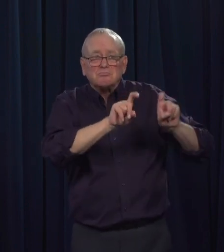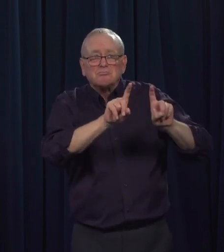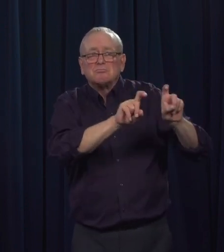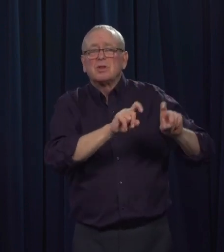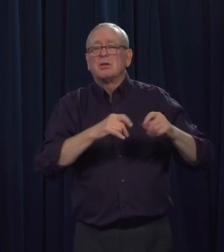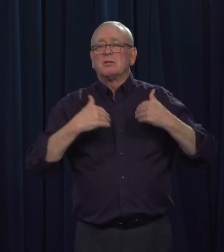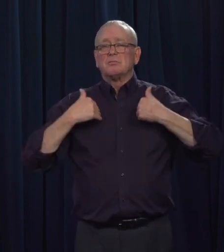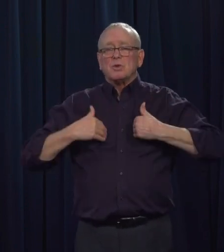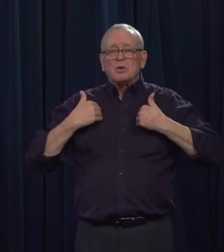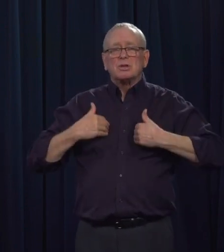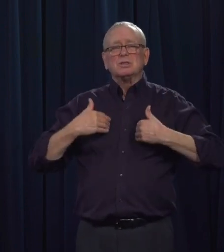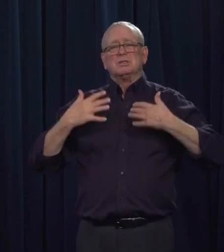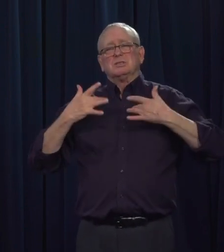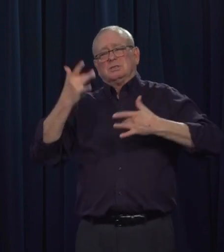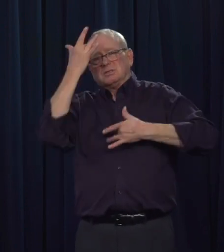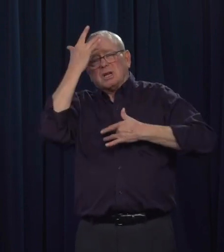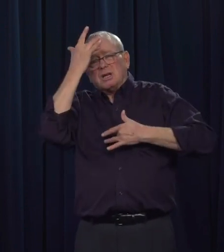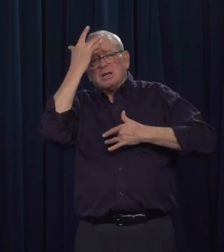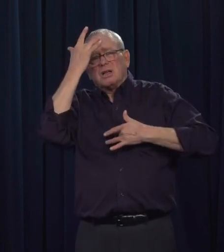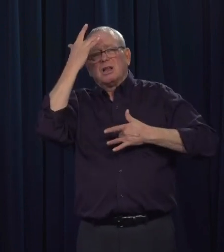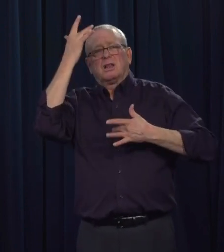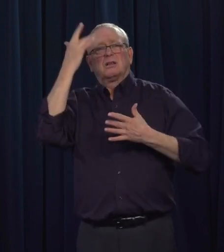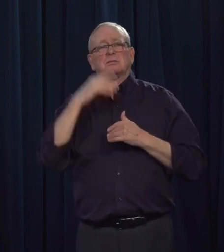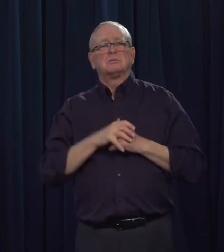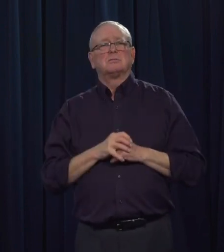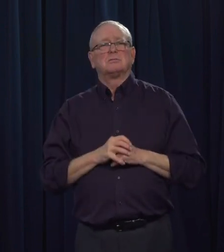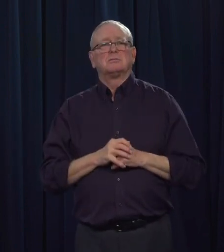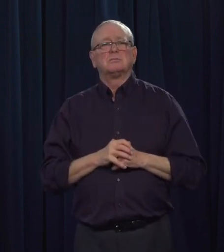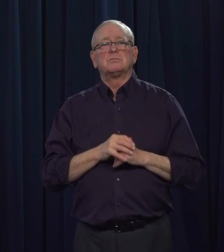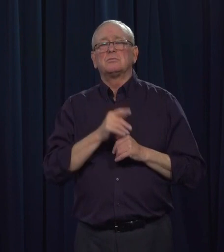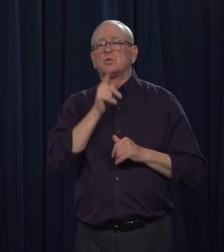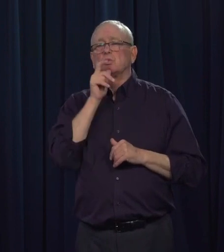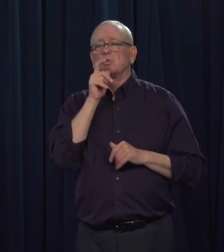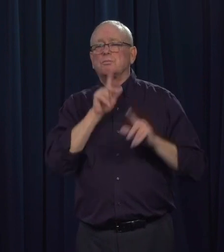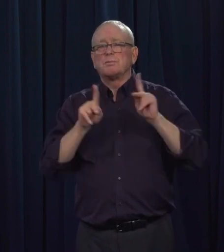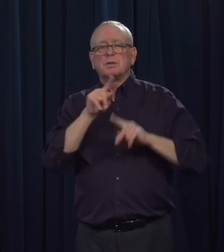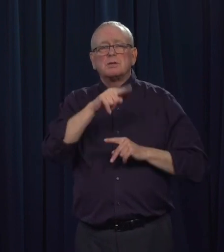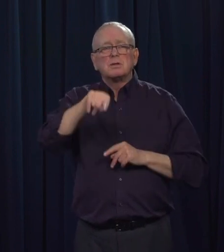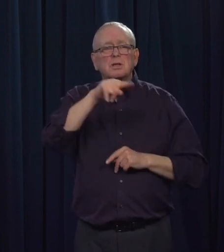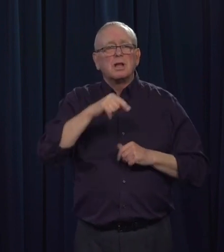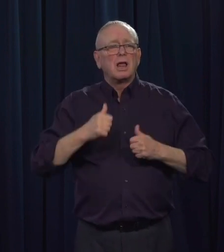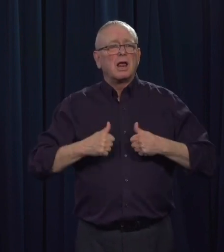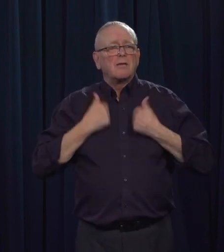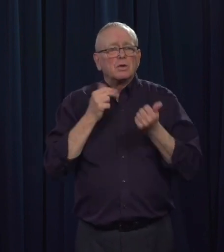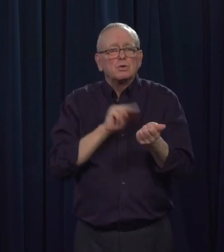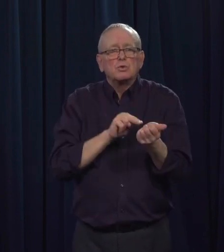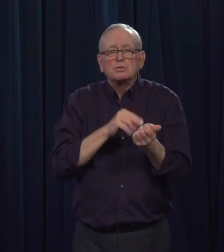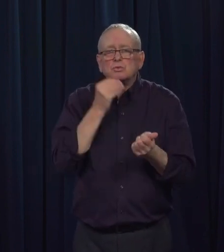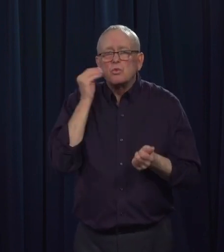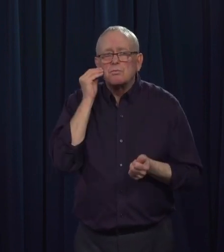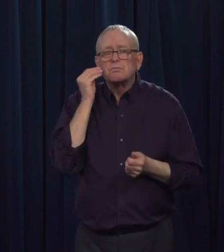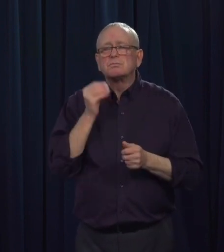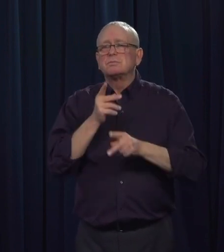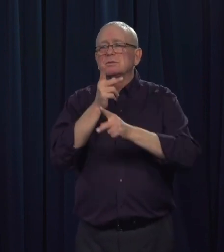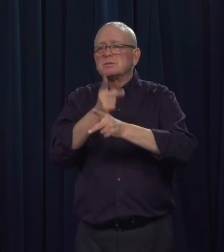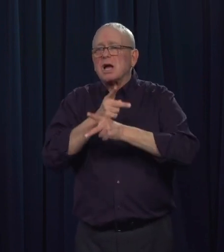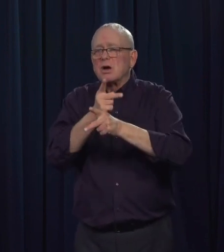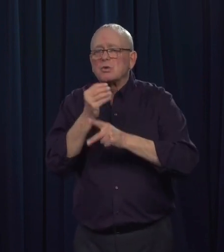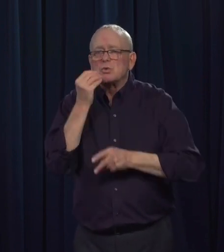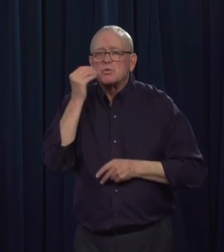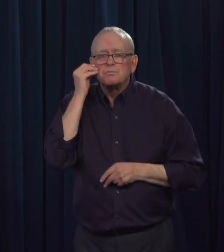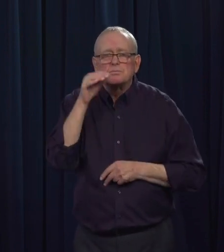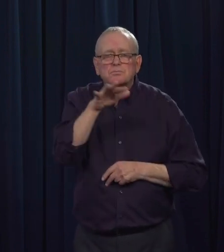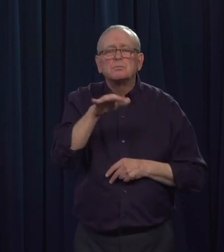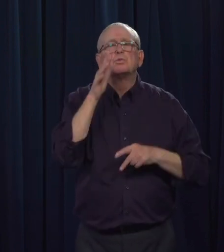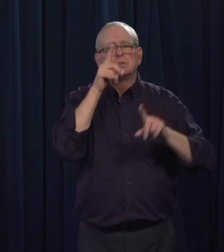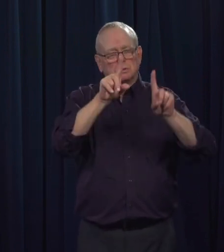similar facilities. For these individuals, COVID-19 remains a dangerous illness, and access to testing can make all